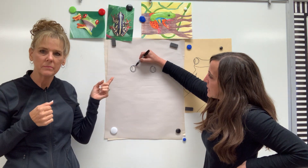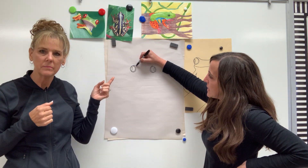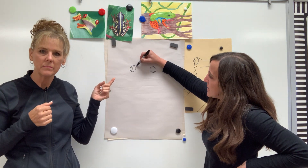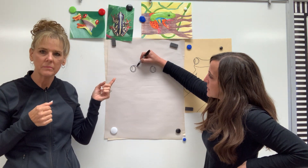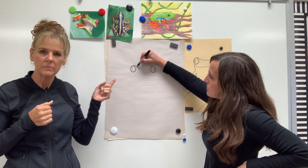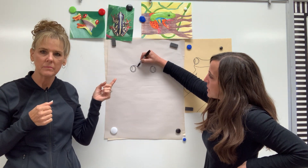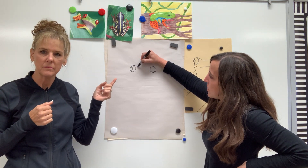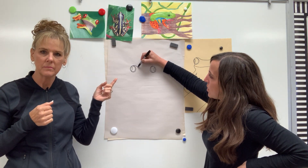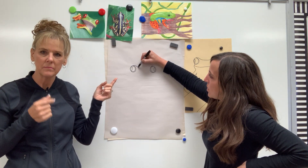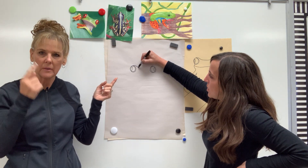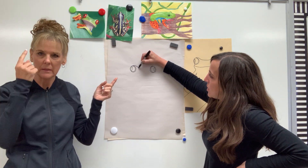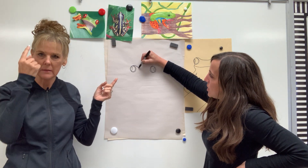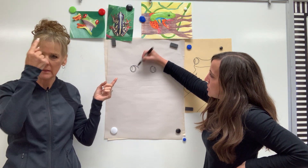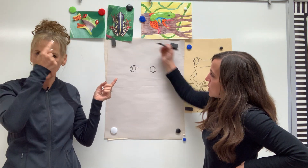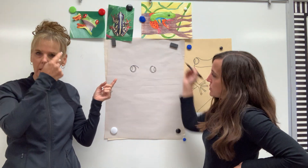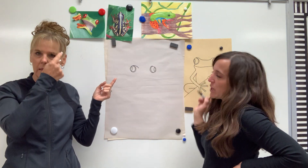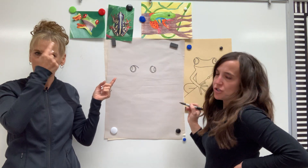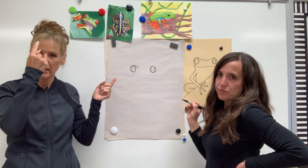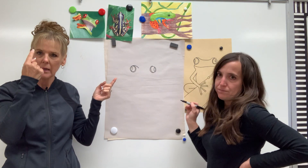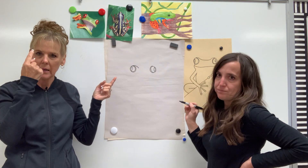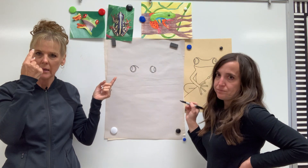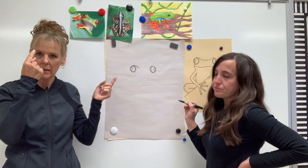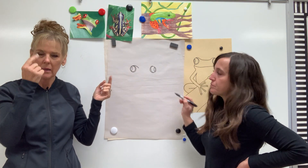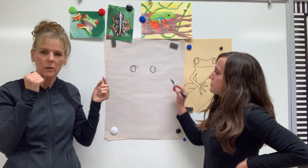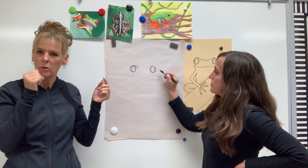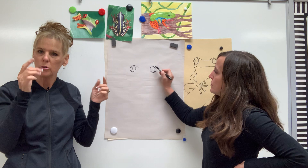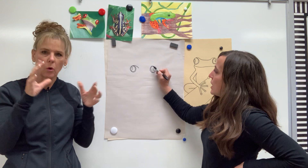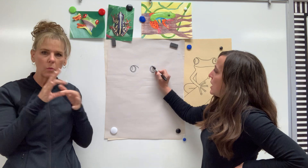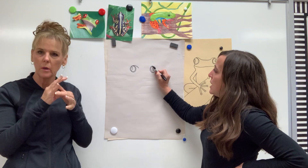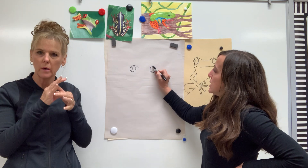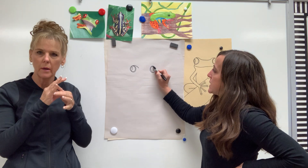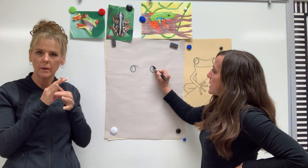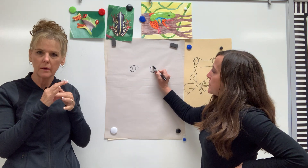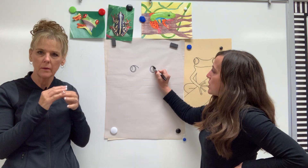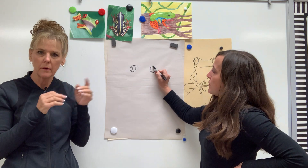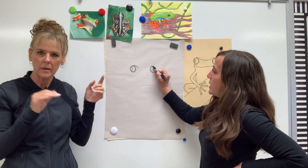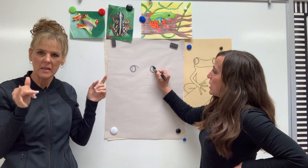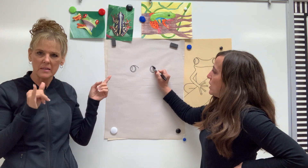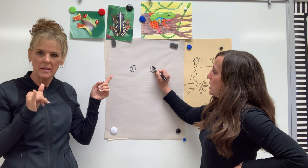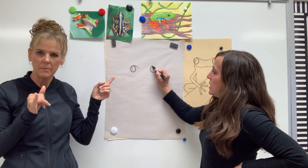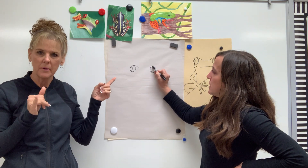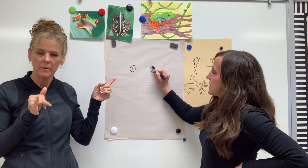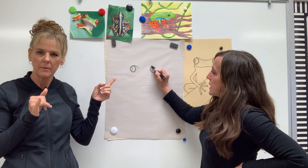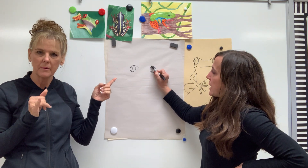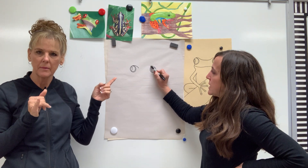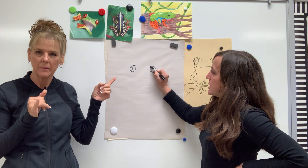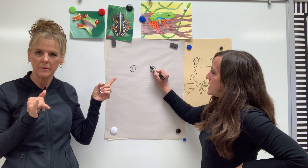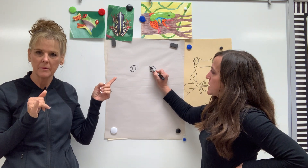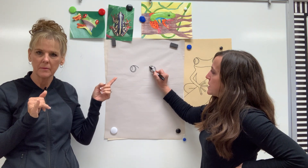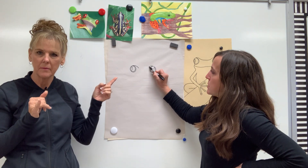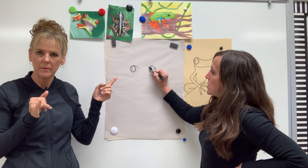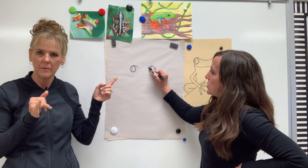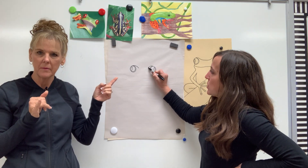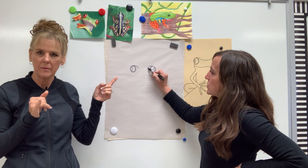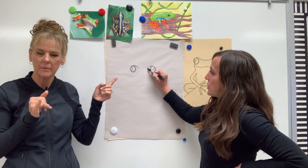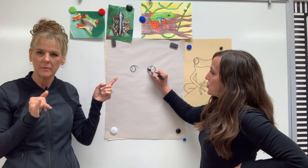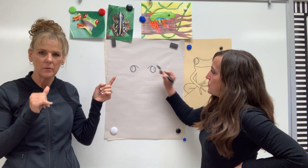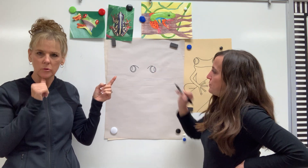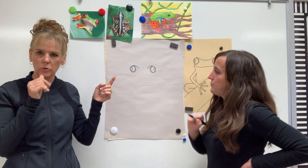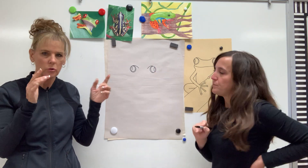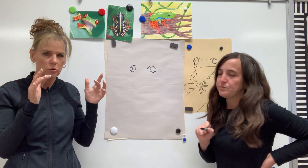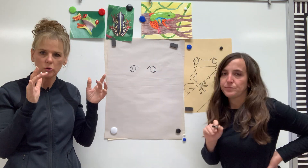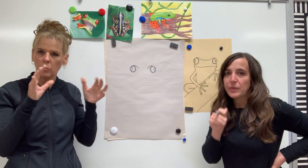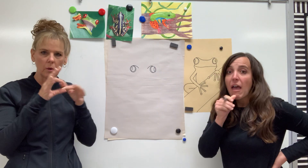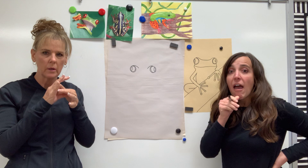slant it into the middle. Don't touch. Same thing over here. Slant it into the middle, don't